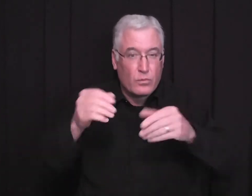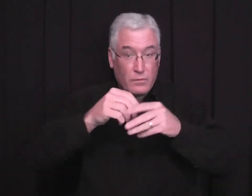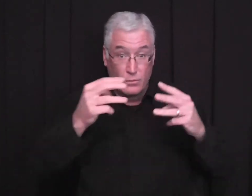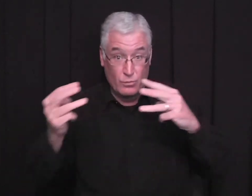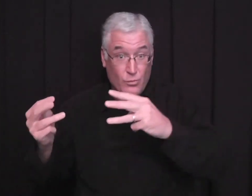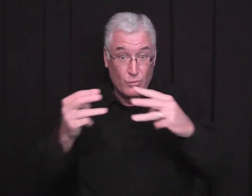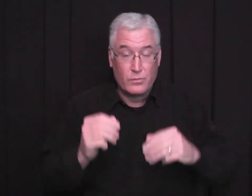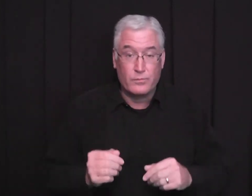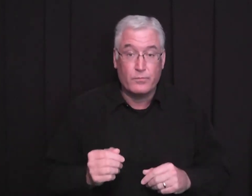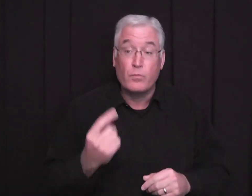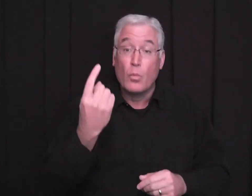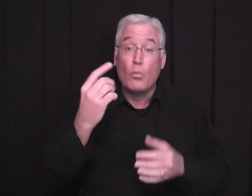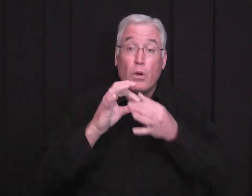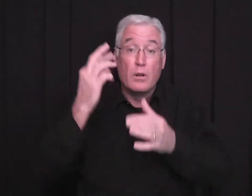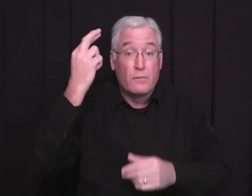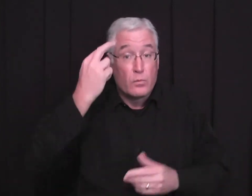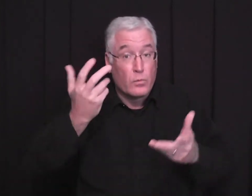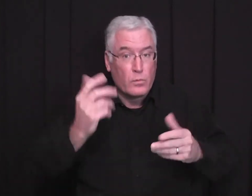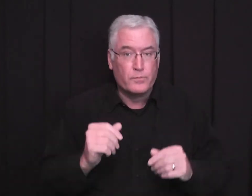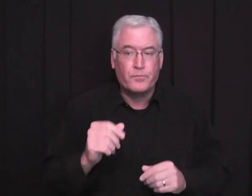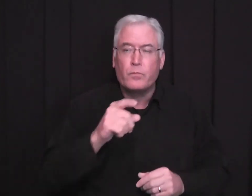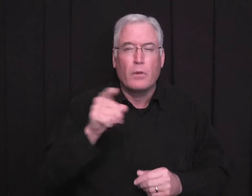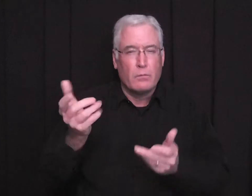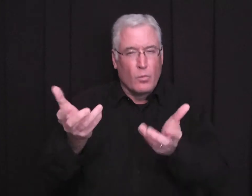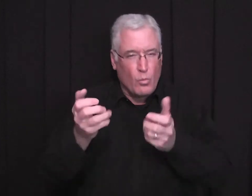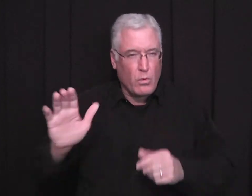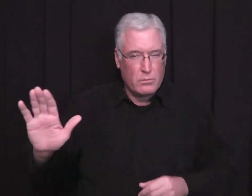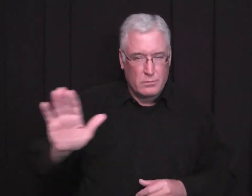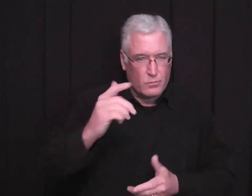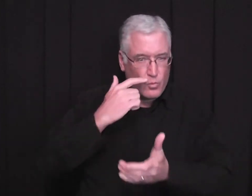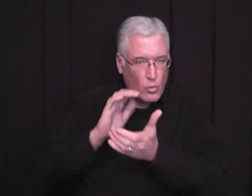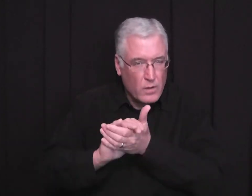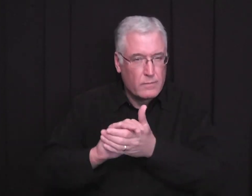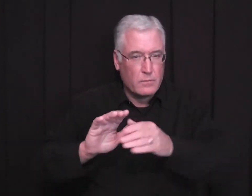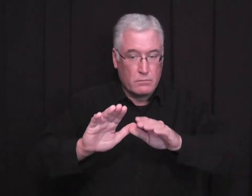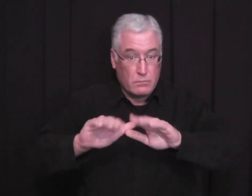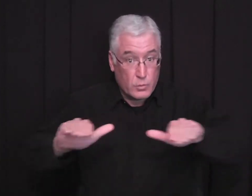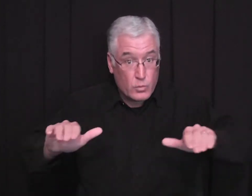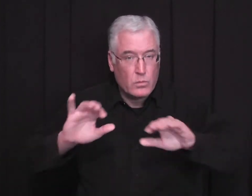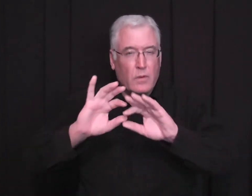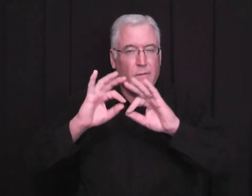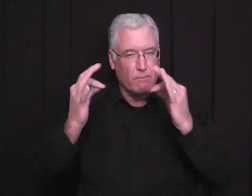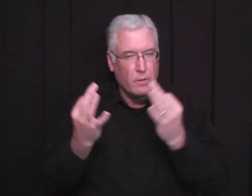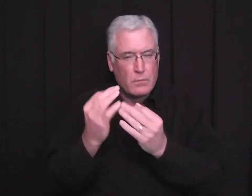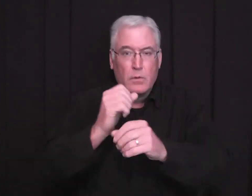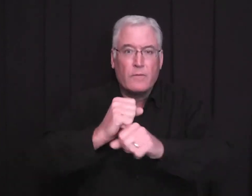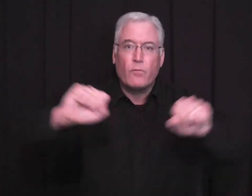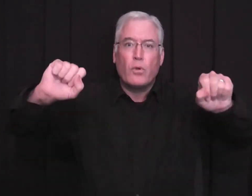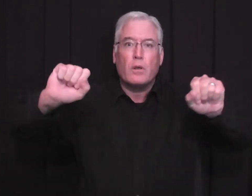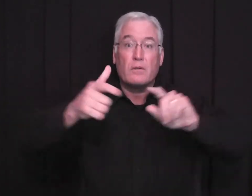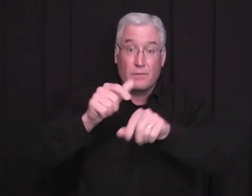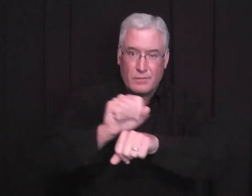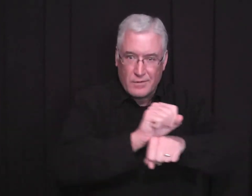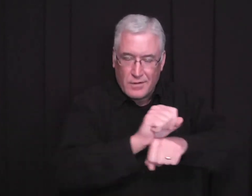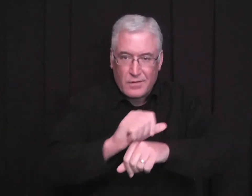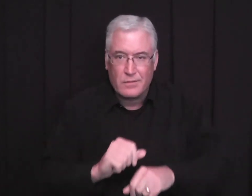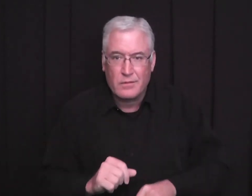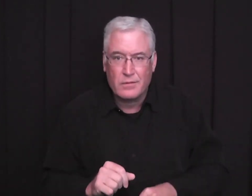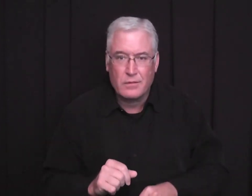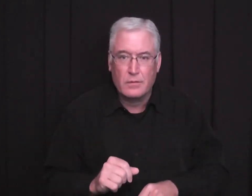men who were serving in the Civil War. And the reason they were doing this is because they wanted their wives and their children,